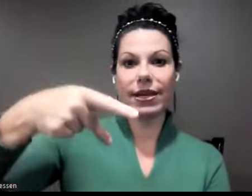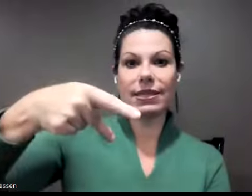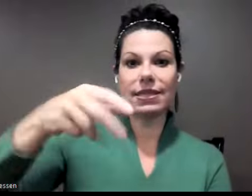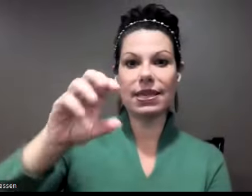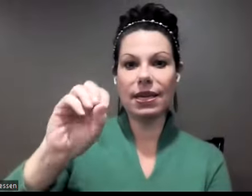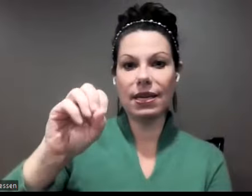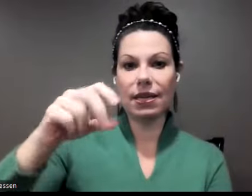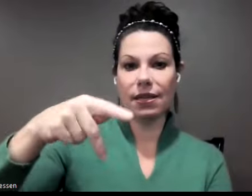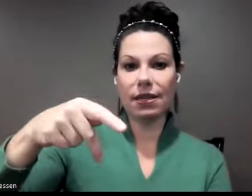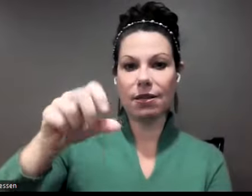was